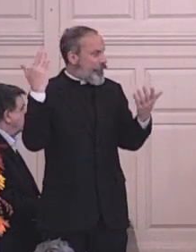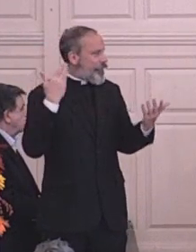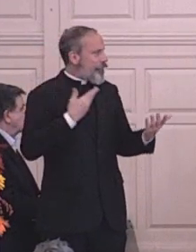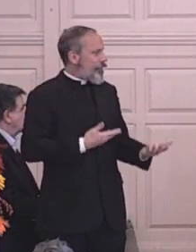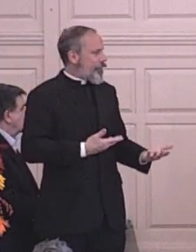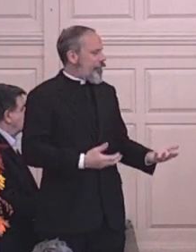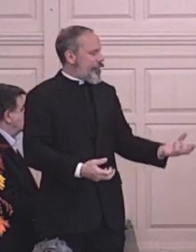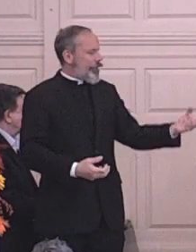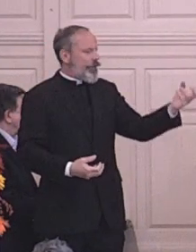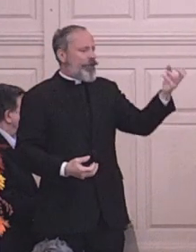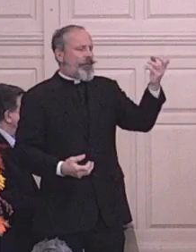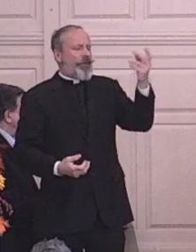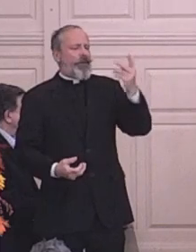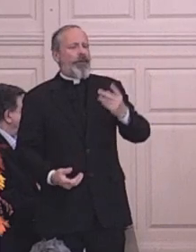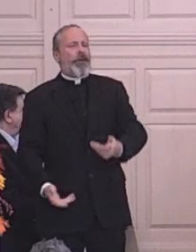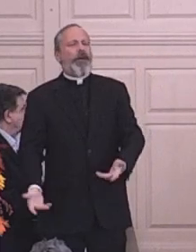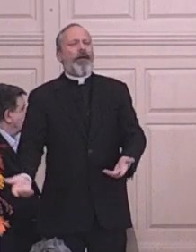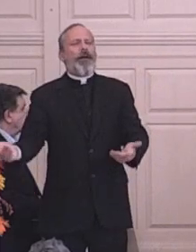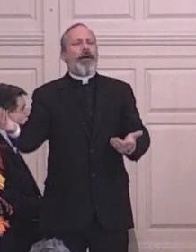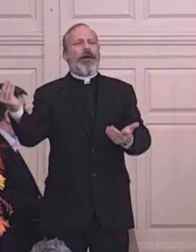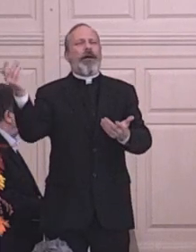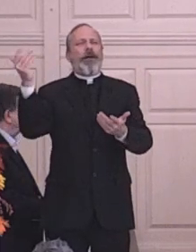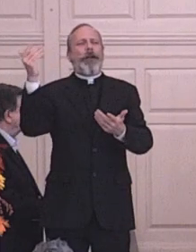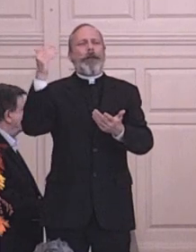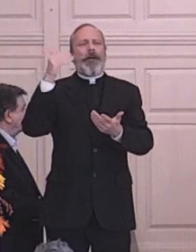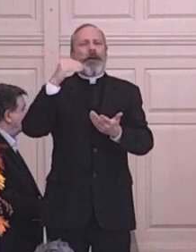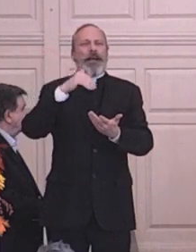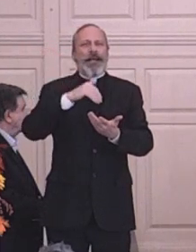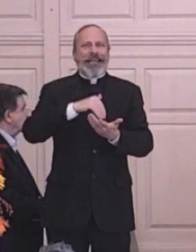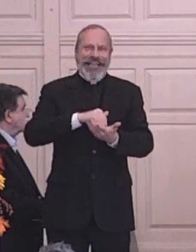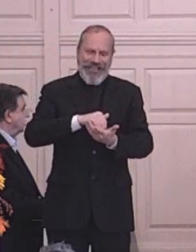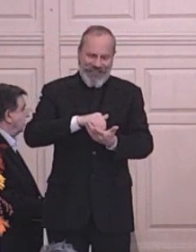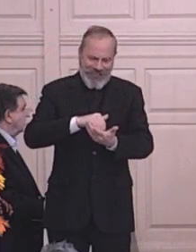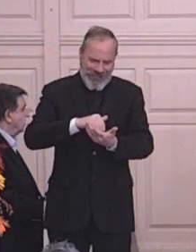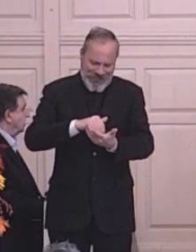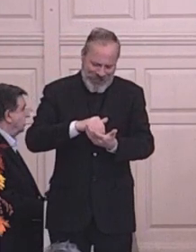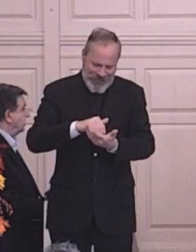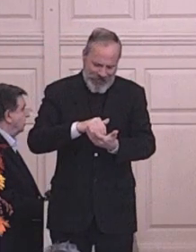resurrection until you come